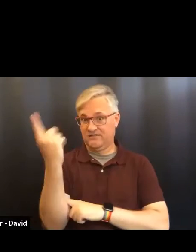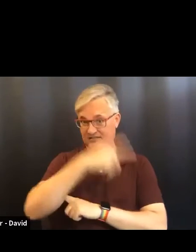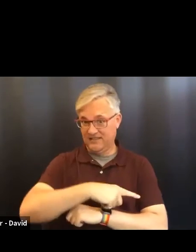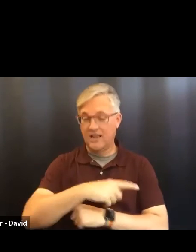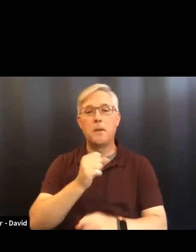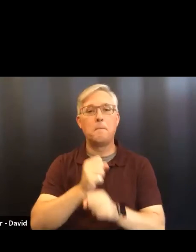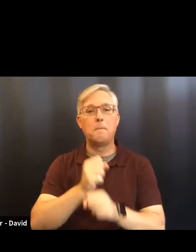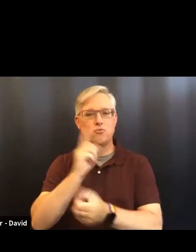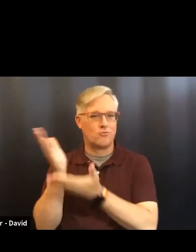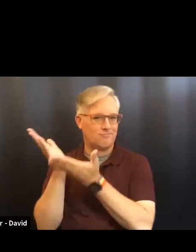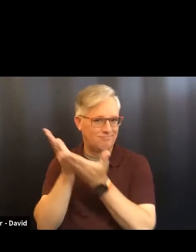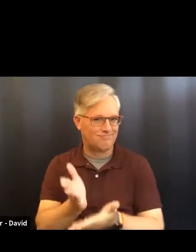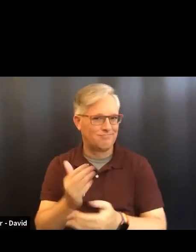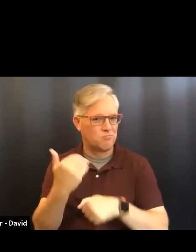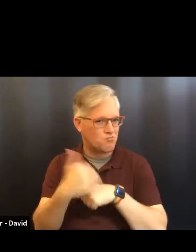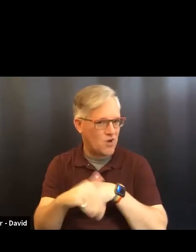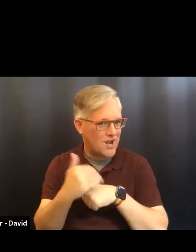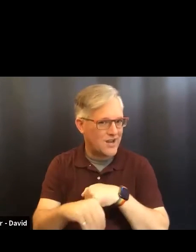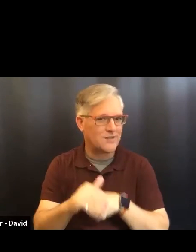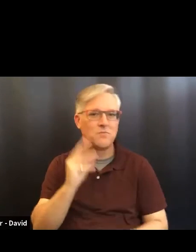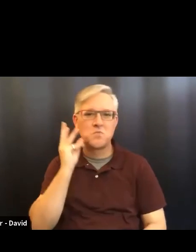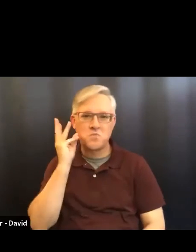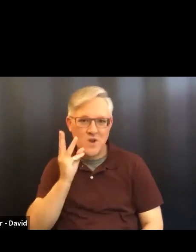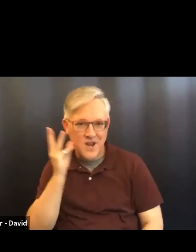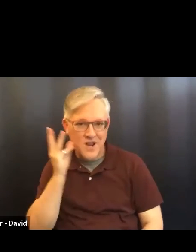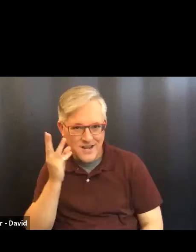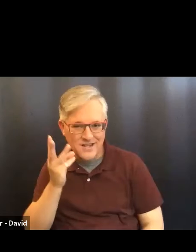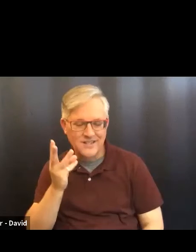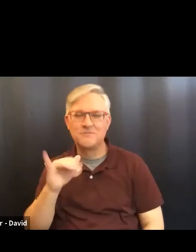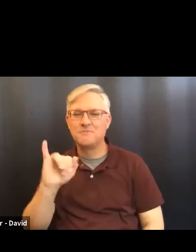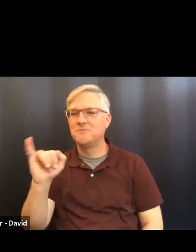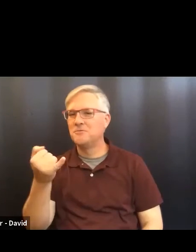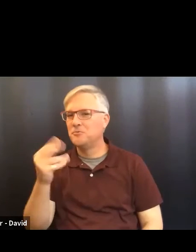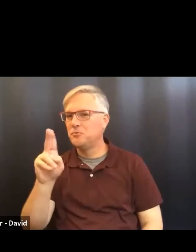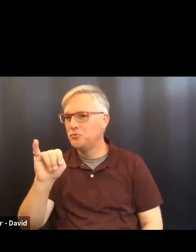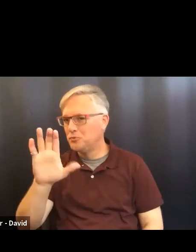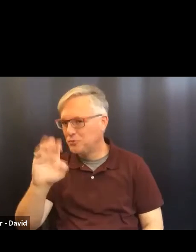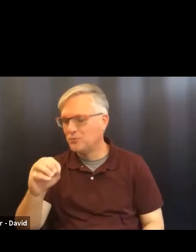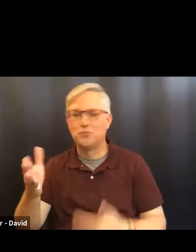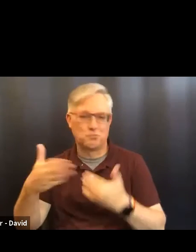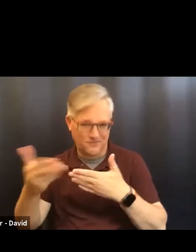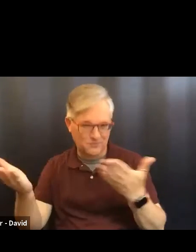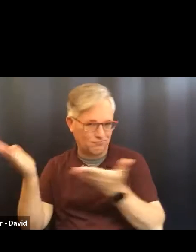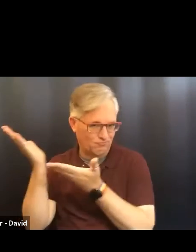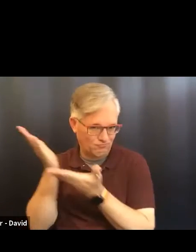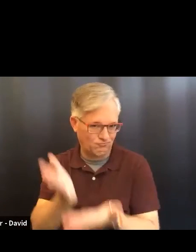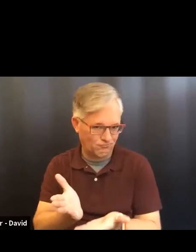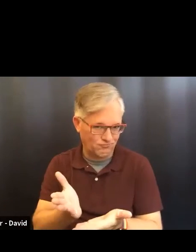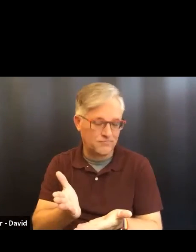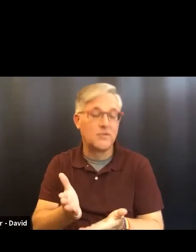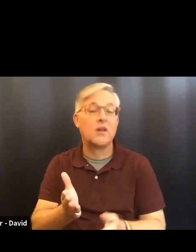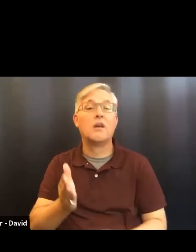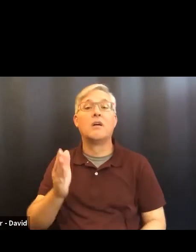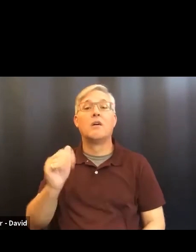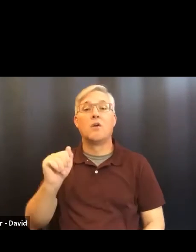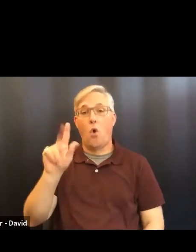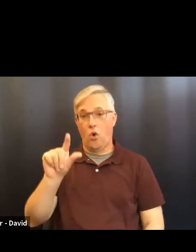bread and wine or your bread and juice for communion, because we'll have communion on the 16th.